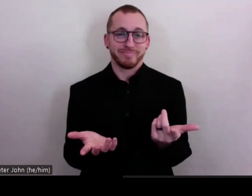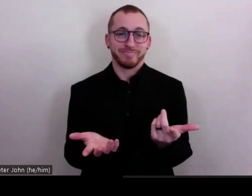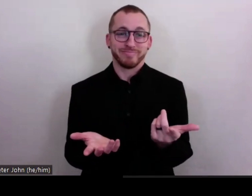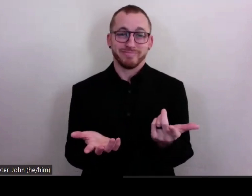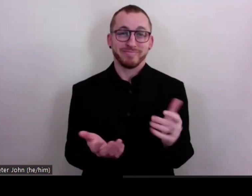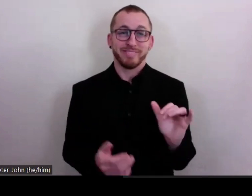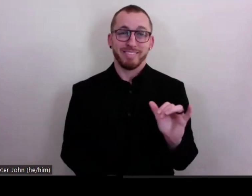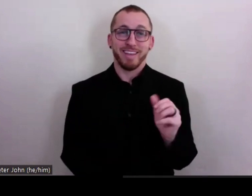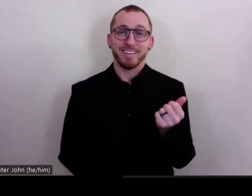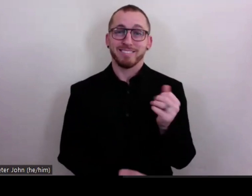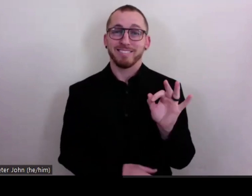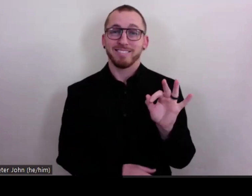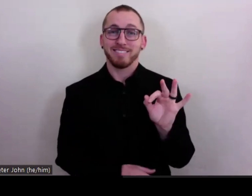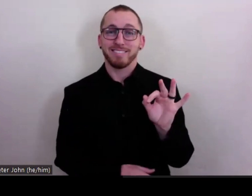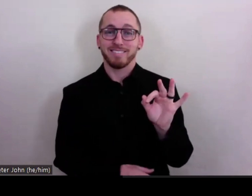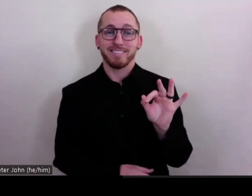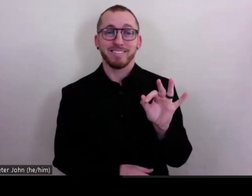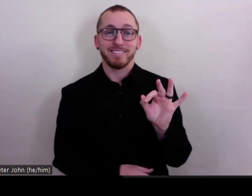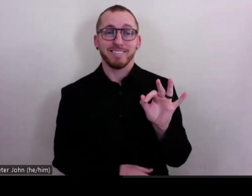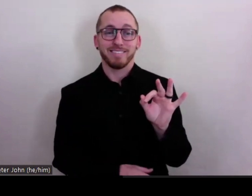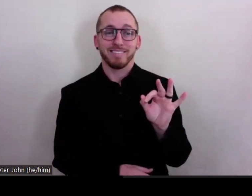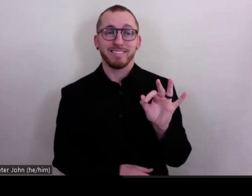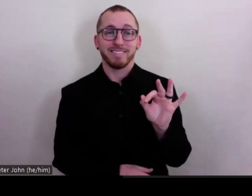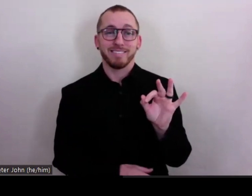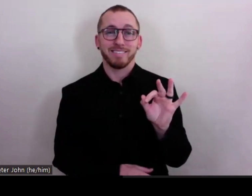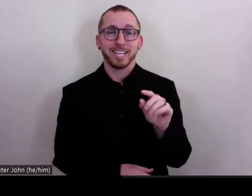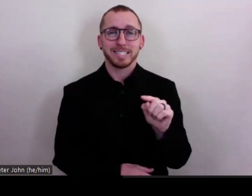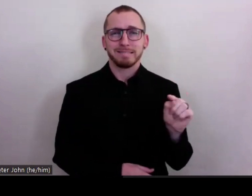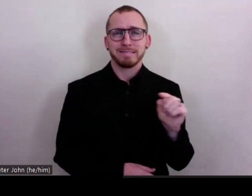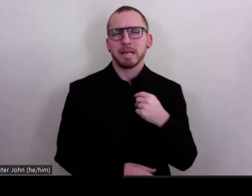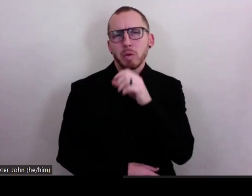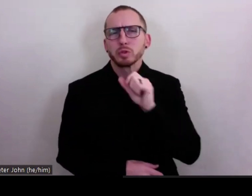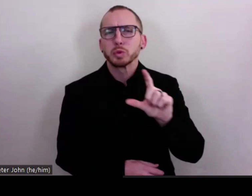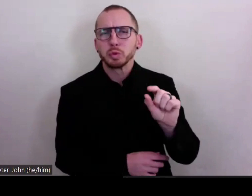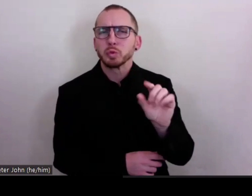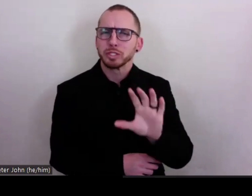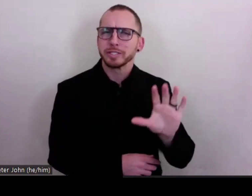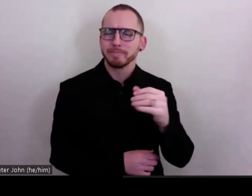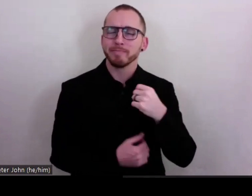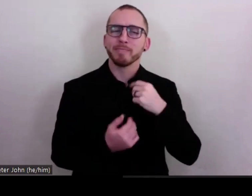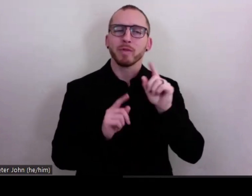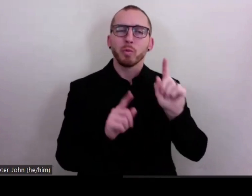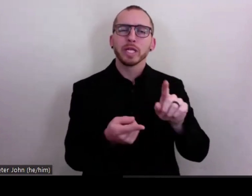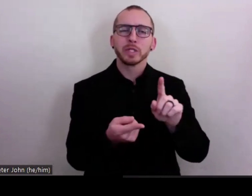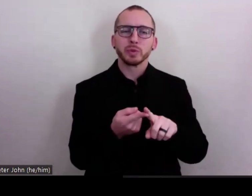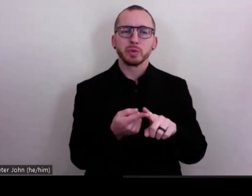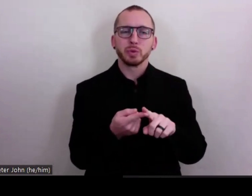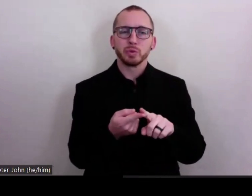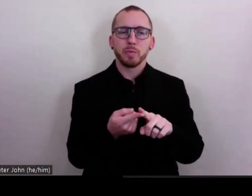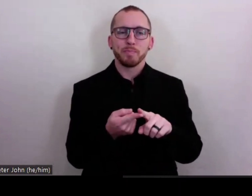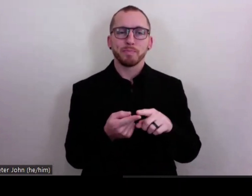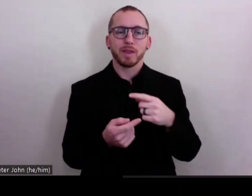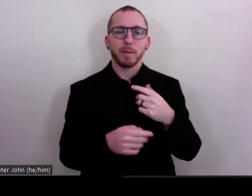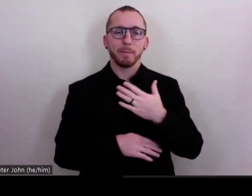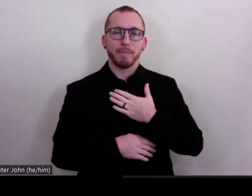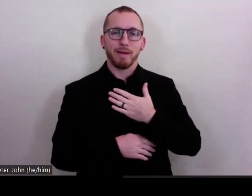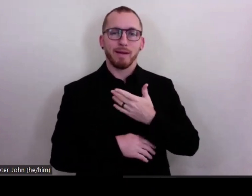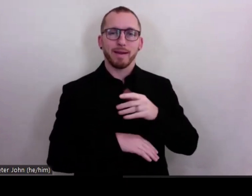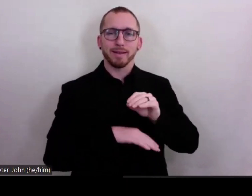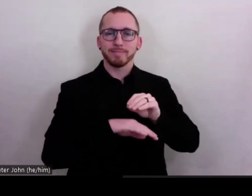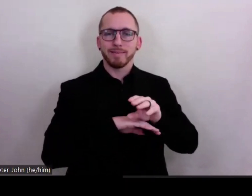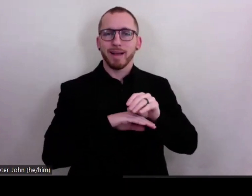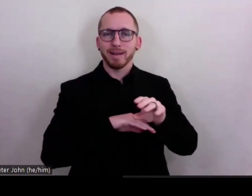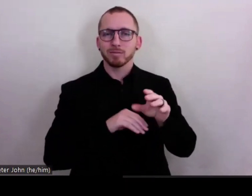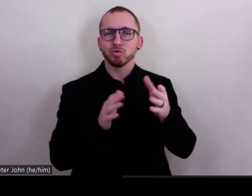like 19, 20 years old is when I first went to my guidance, or excuse me,